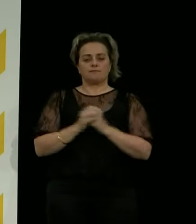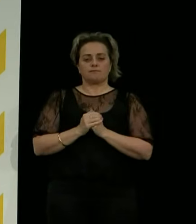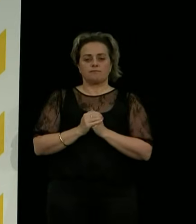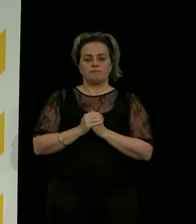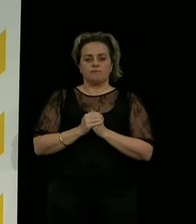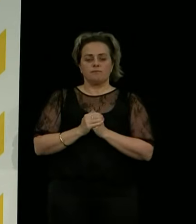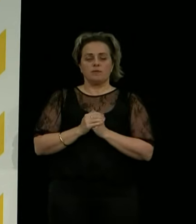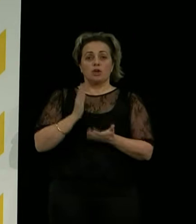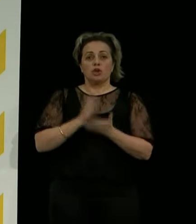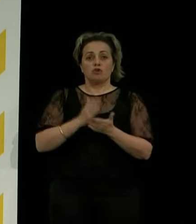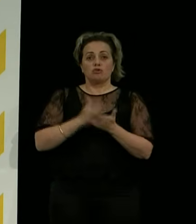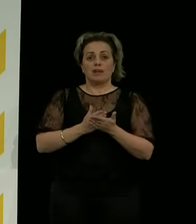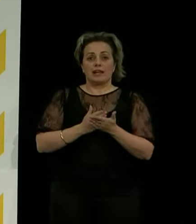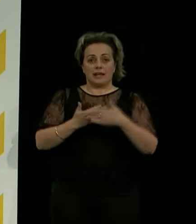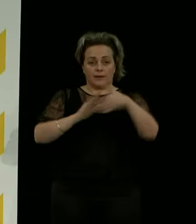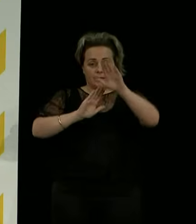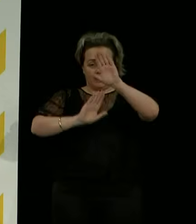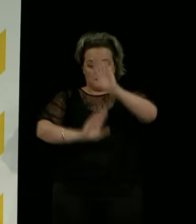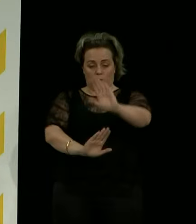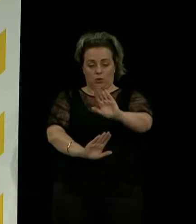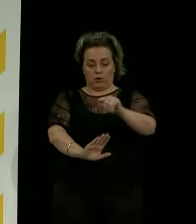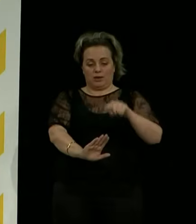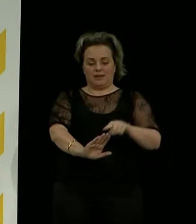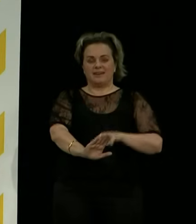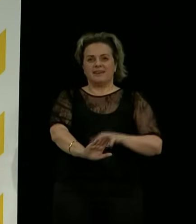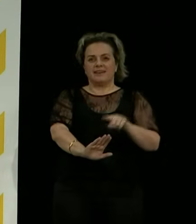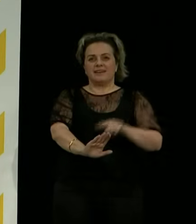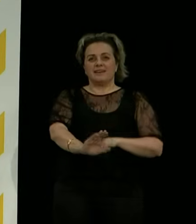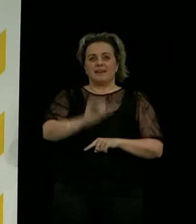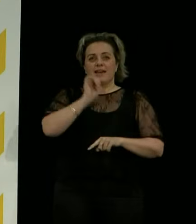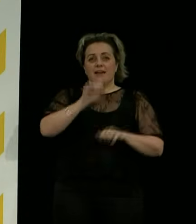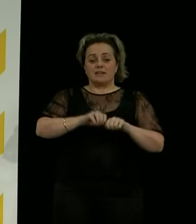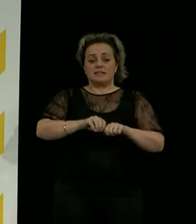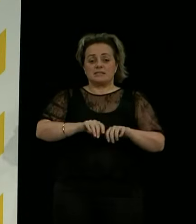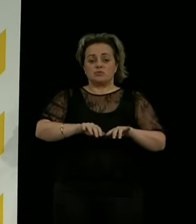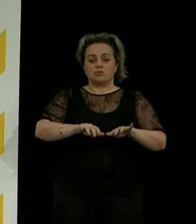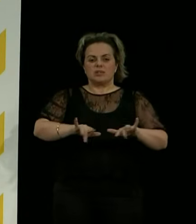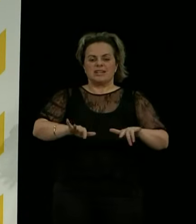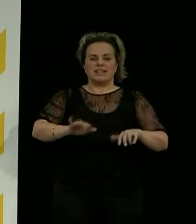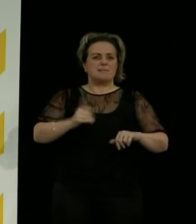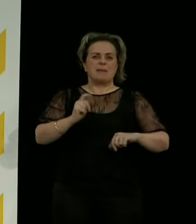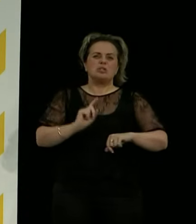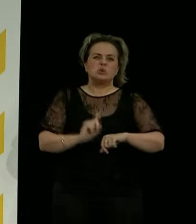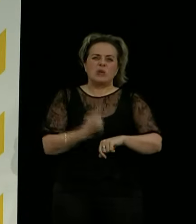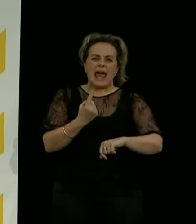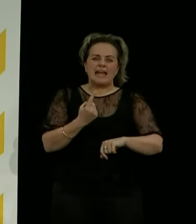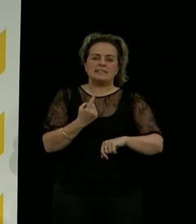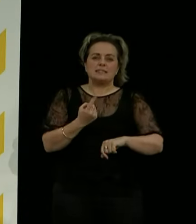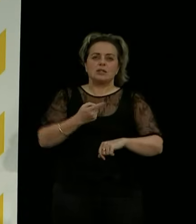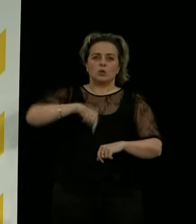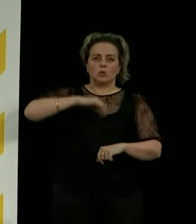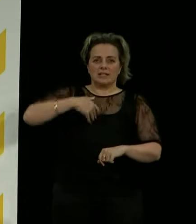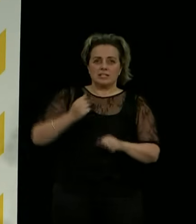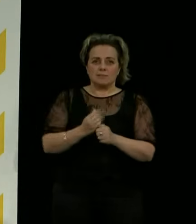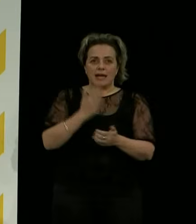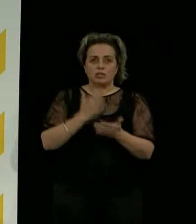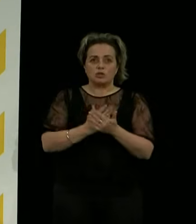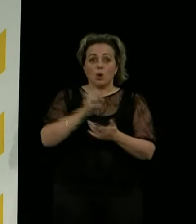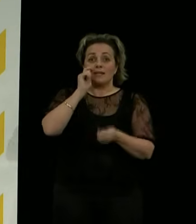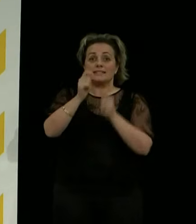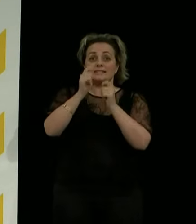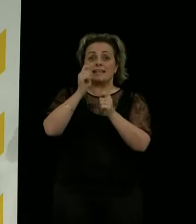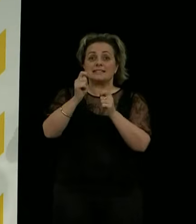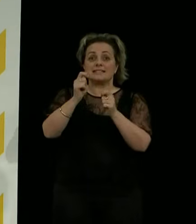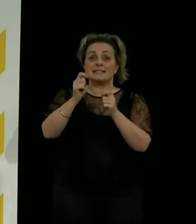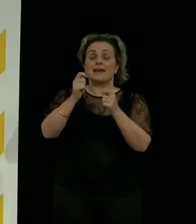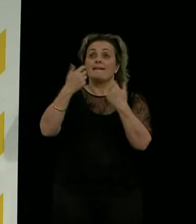come to that border, it may be too late. We need to get the testing actually completed before they're moving down into that area.